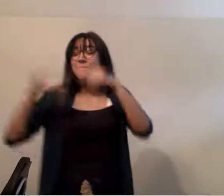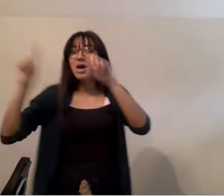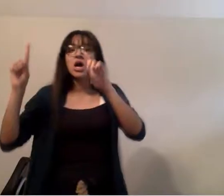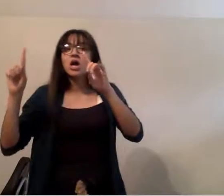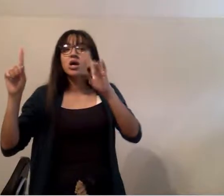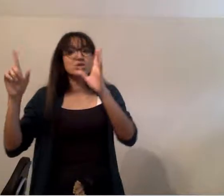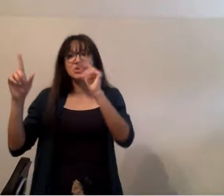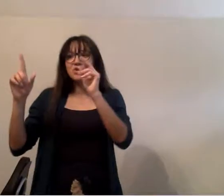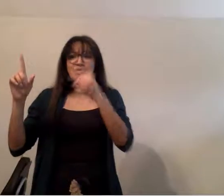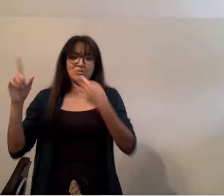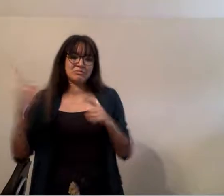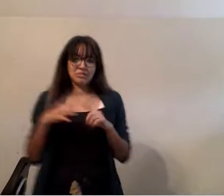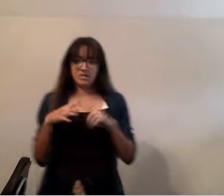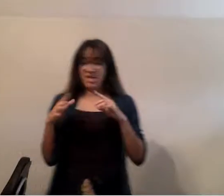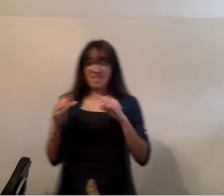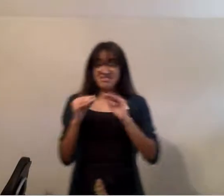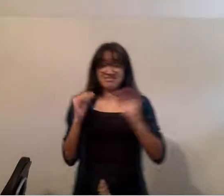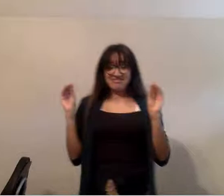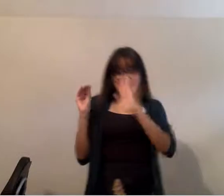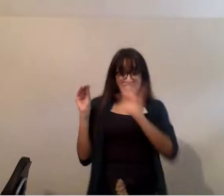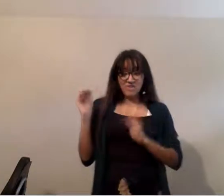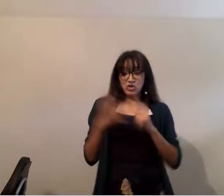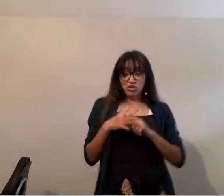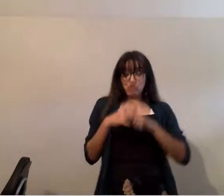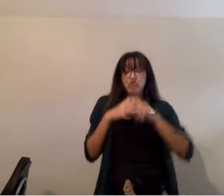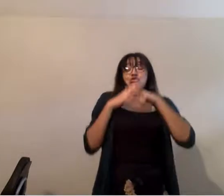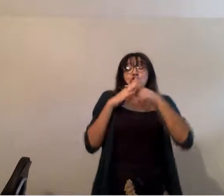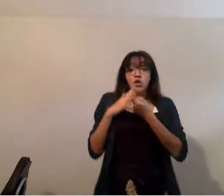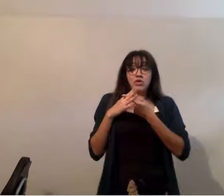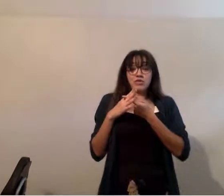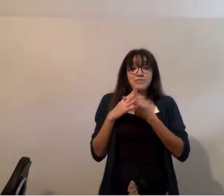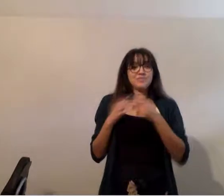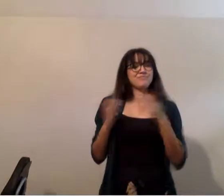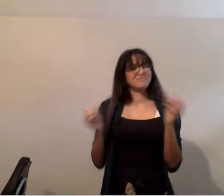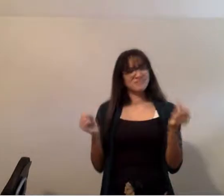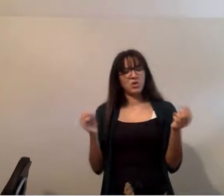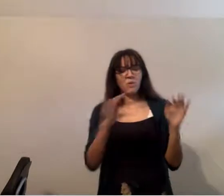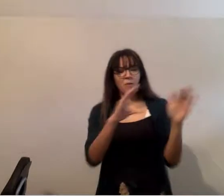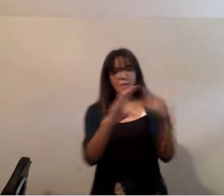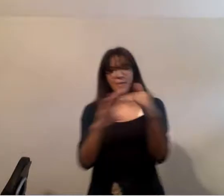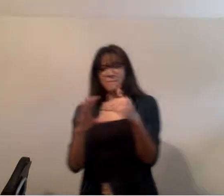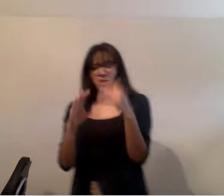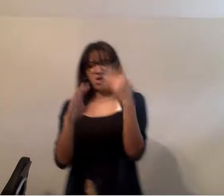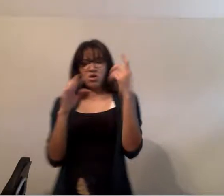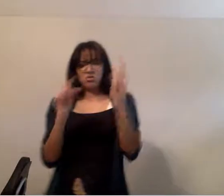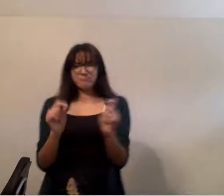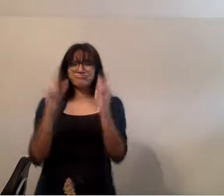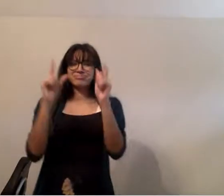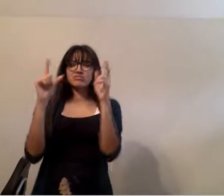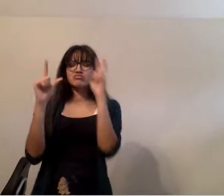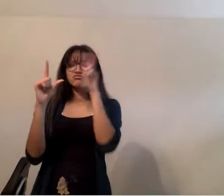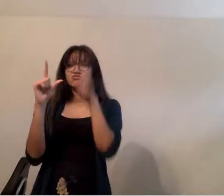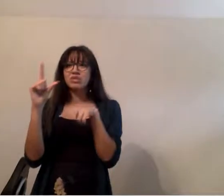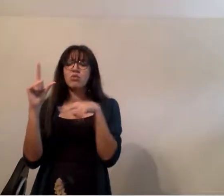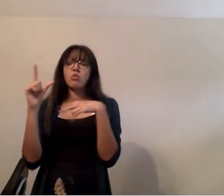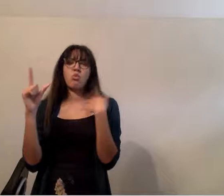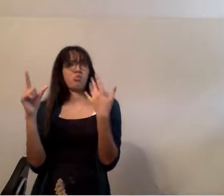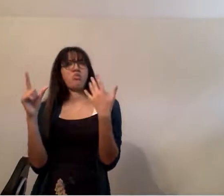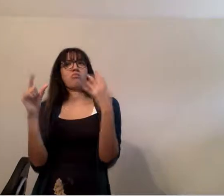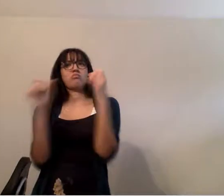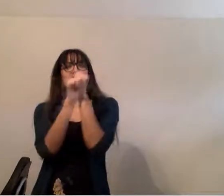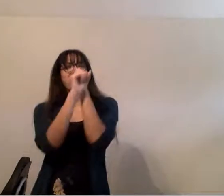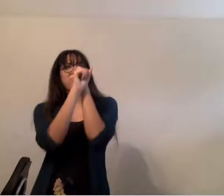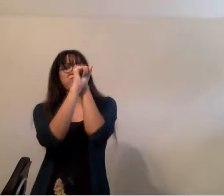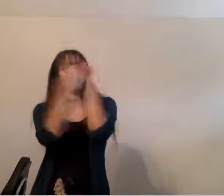chasing them. So I read these emails and I had a little bit of an epiphany that I don't